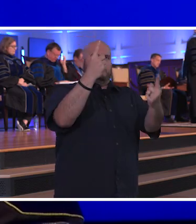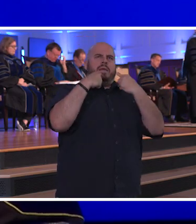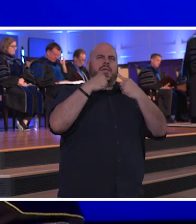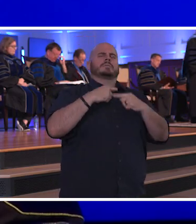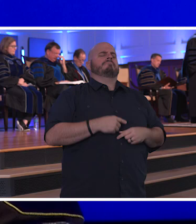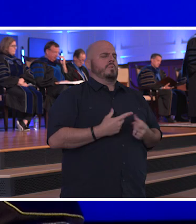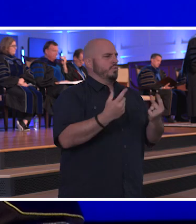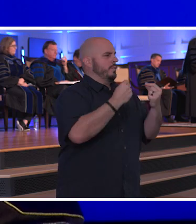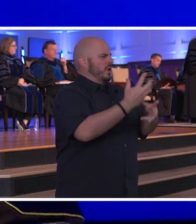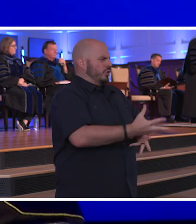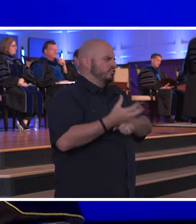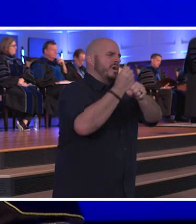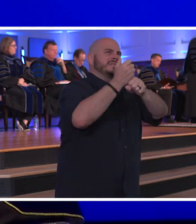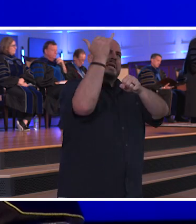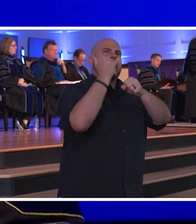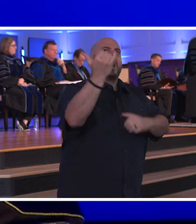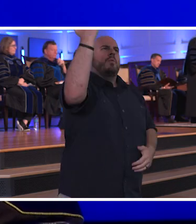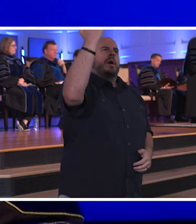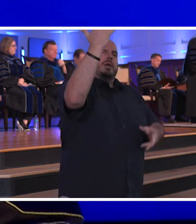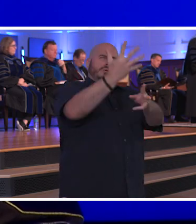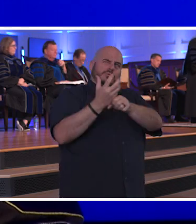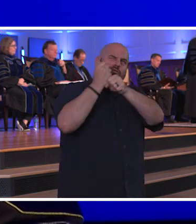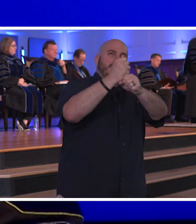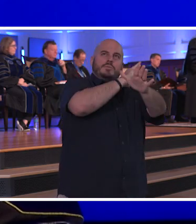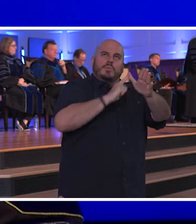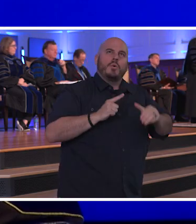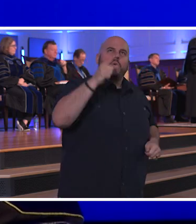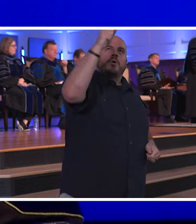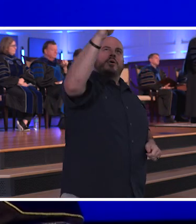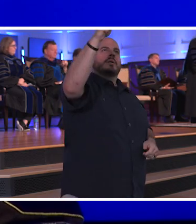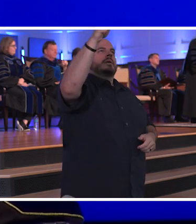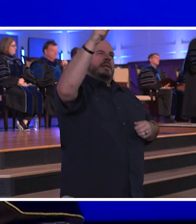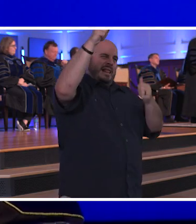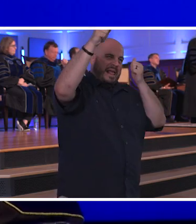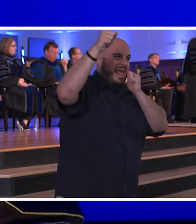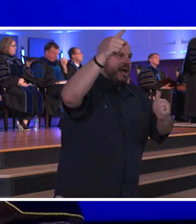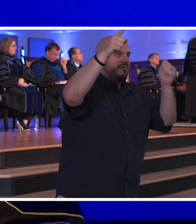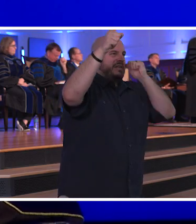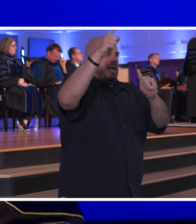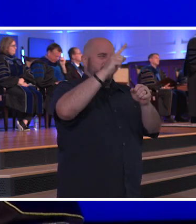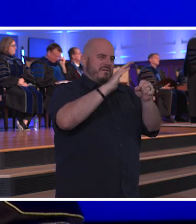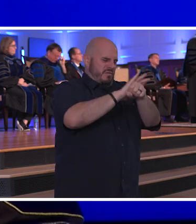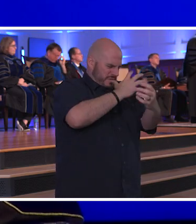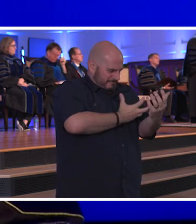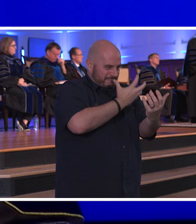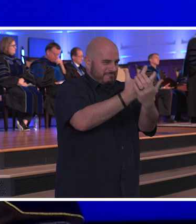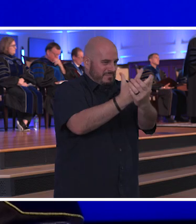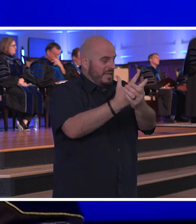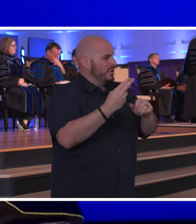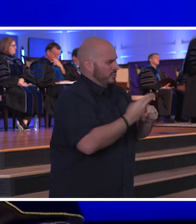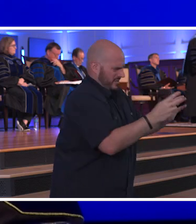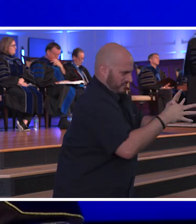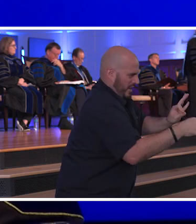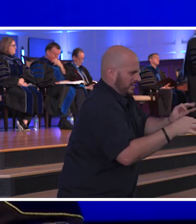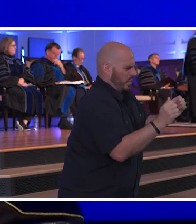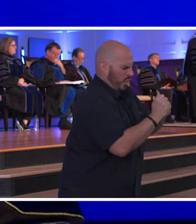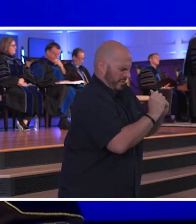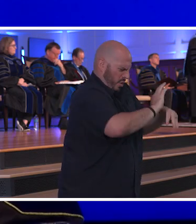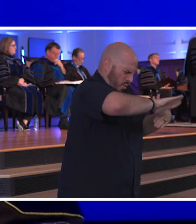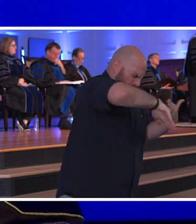Yahweh, trust in the Lord, and do so to your fullest. Indeed, he uses the phrase, with all